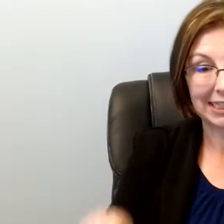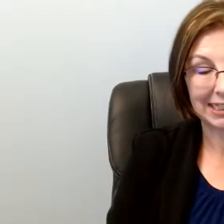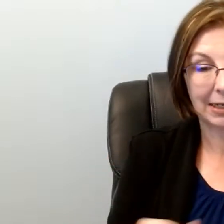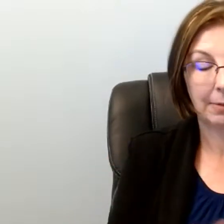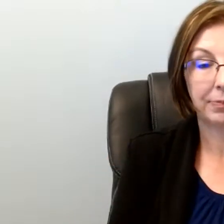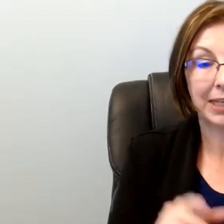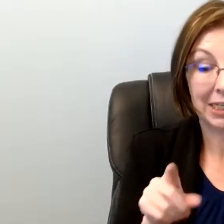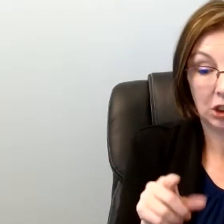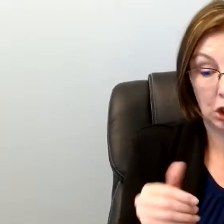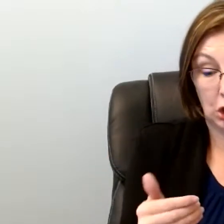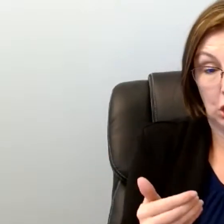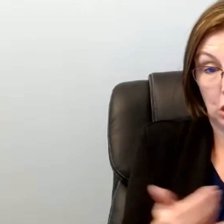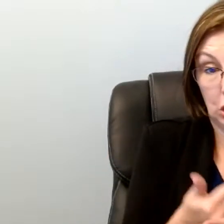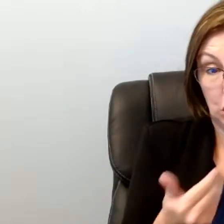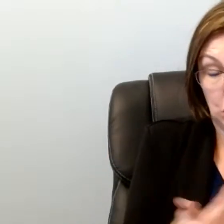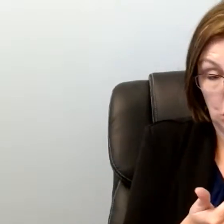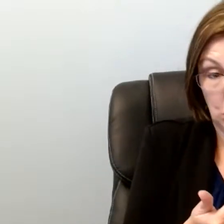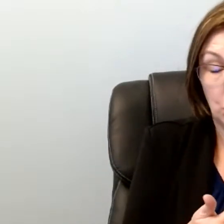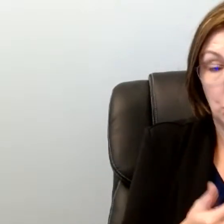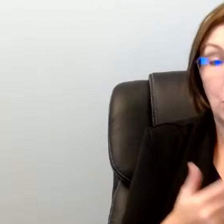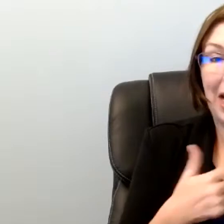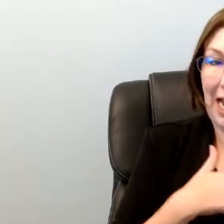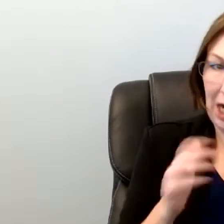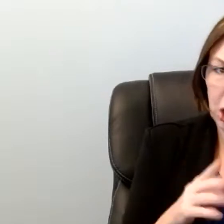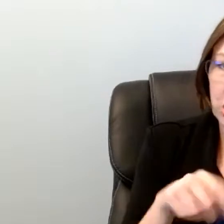newly refreshed, and I would encourage everyone to visit